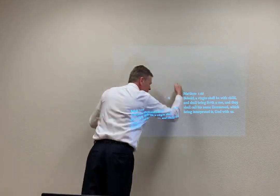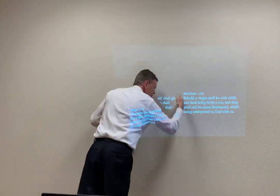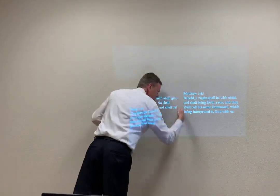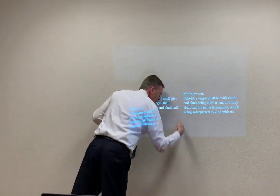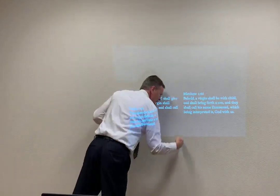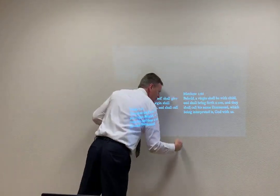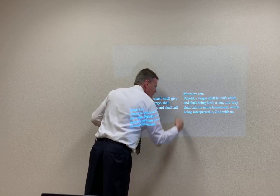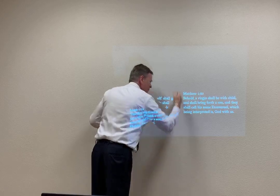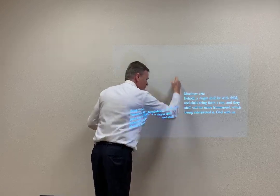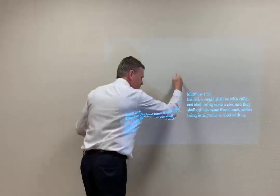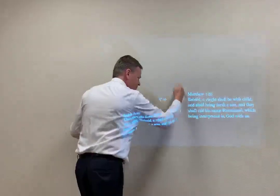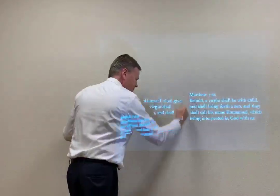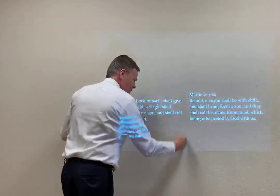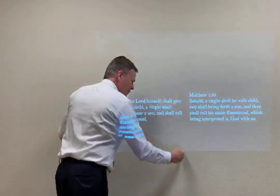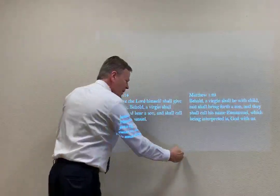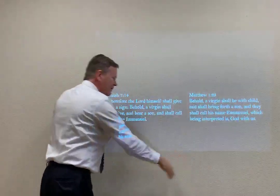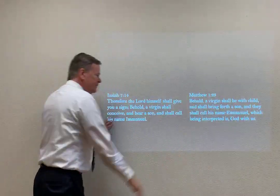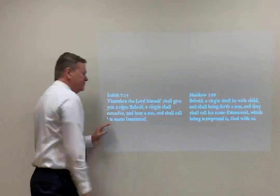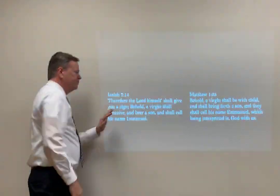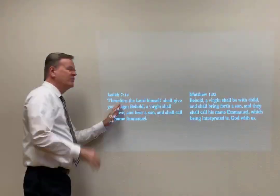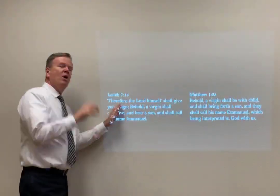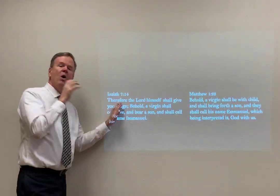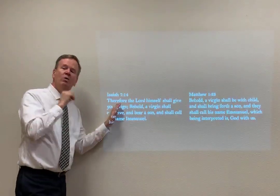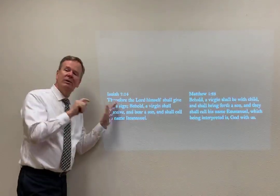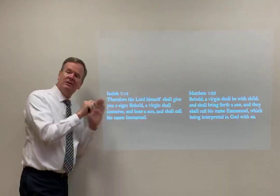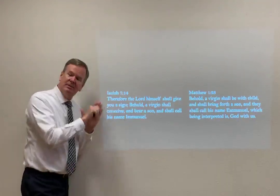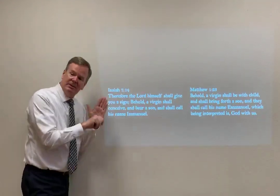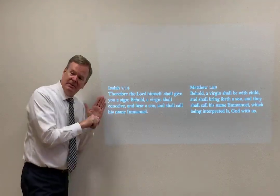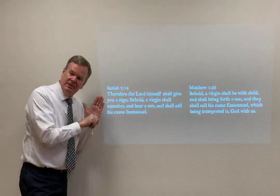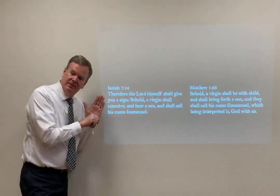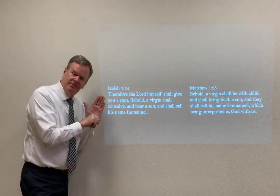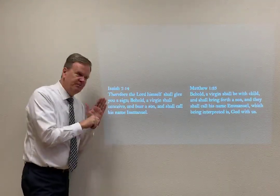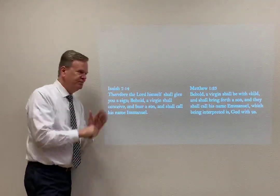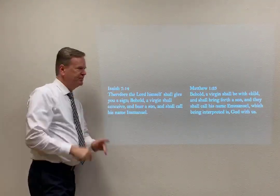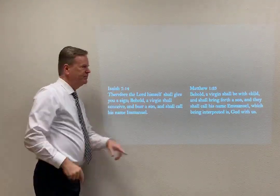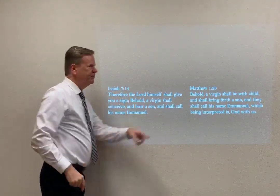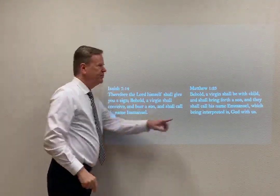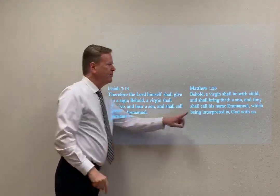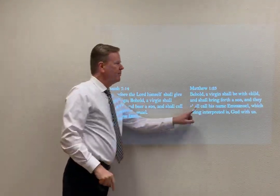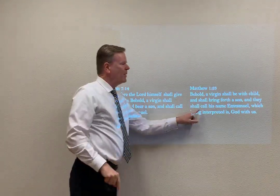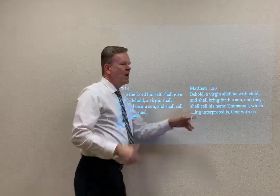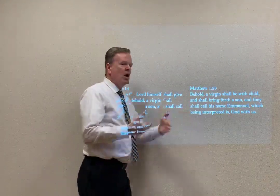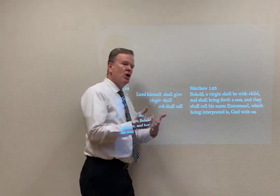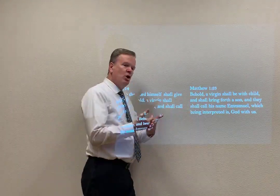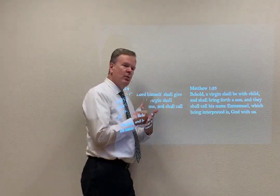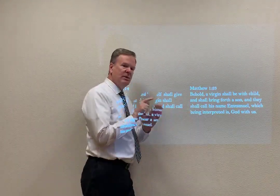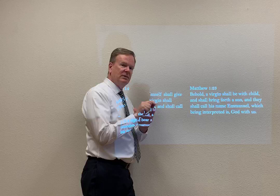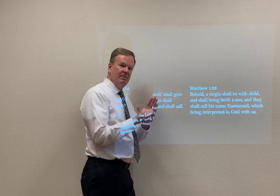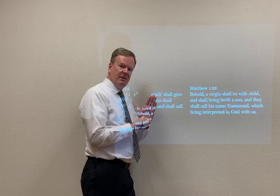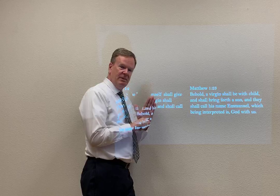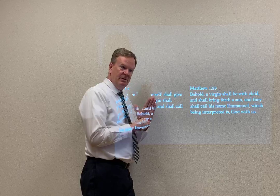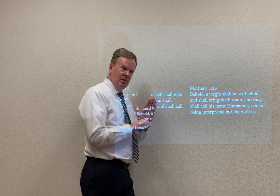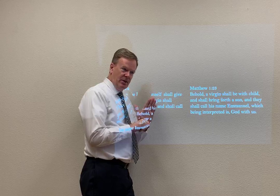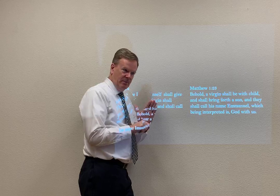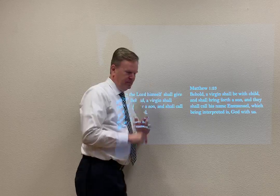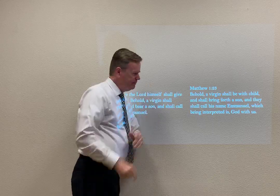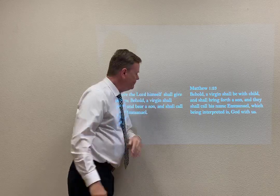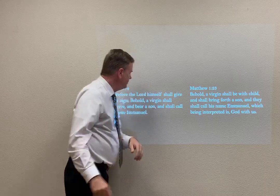So there's a separation between these two here. The one on the left here is the Old Testament. The one on the right here is the New Testament.